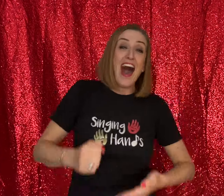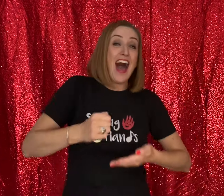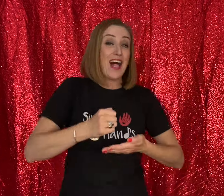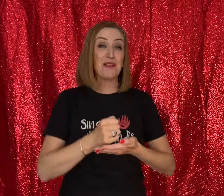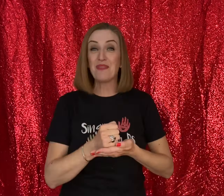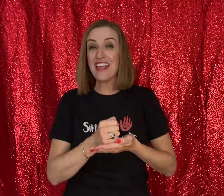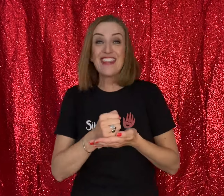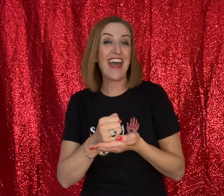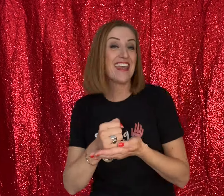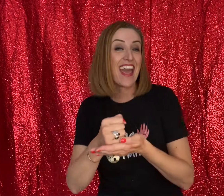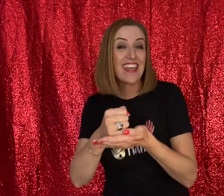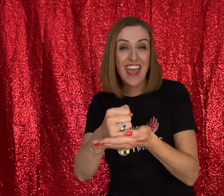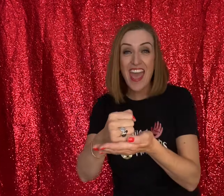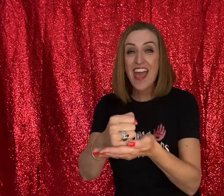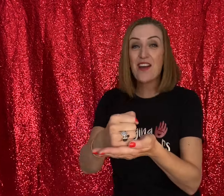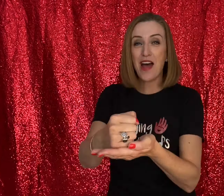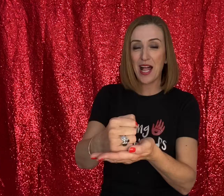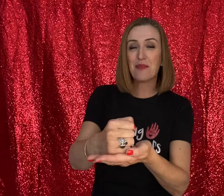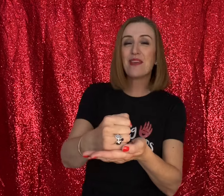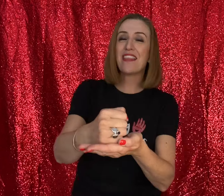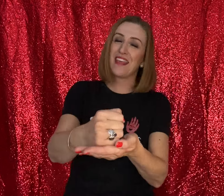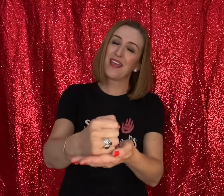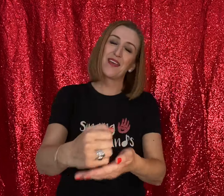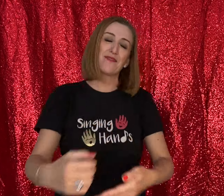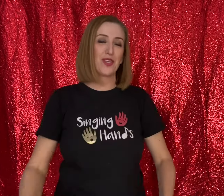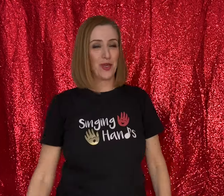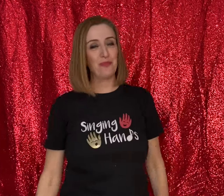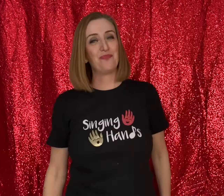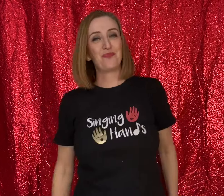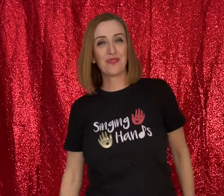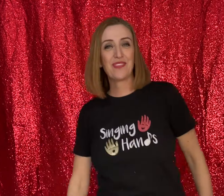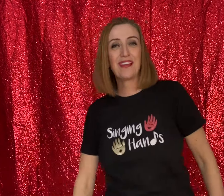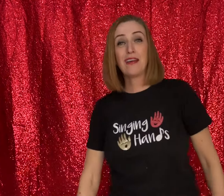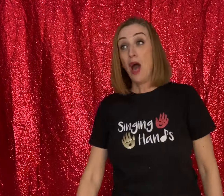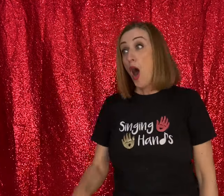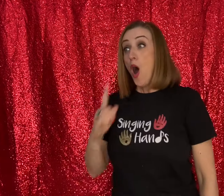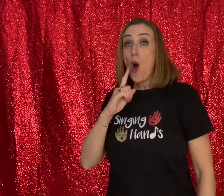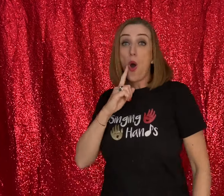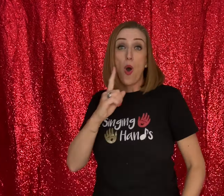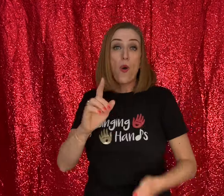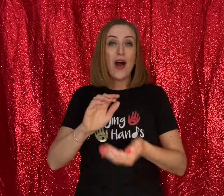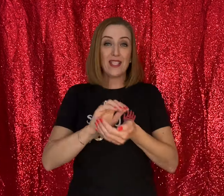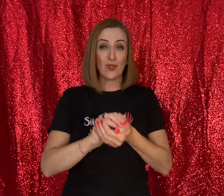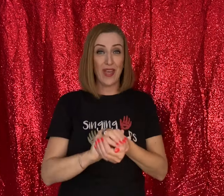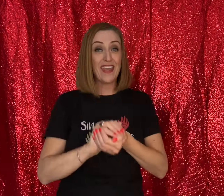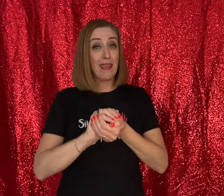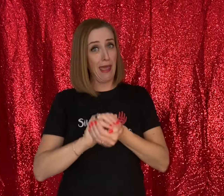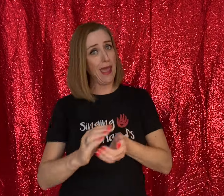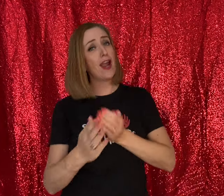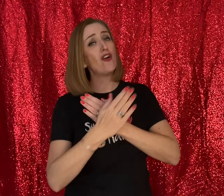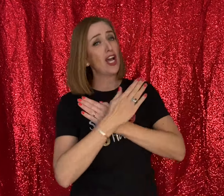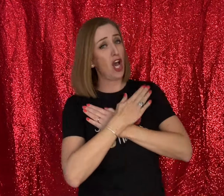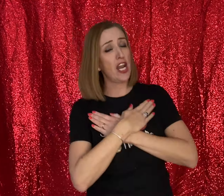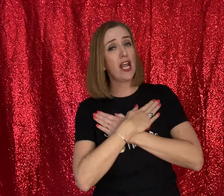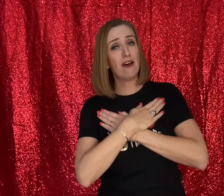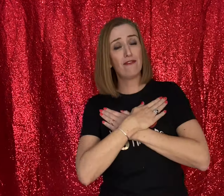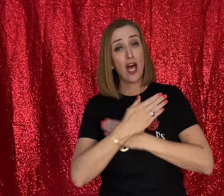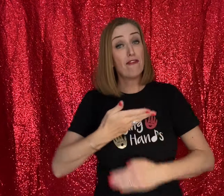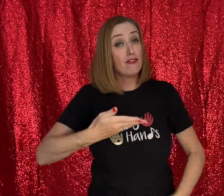I'll be there, yeah, yeah. I'll be there for you. Oh, I say, yeah, yeah. I got enough love for two.